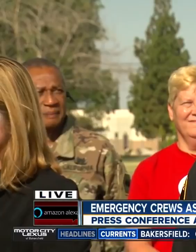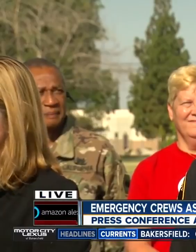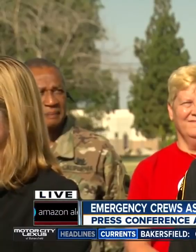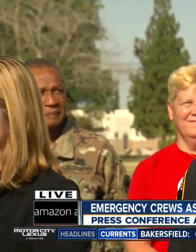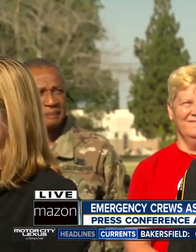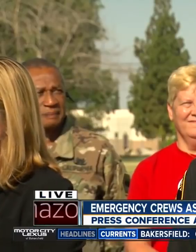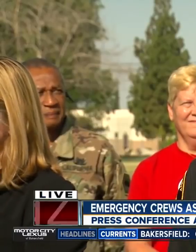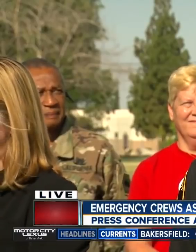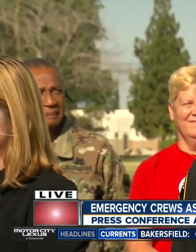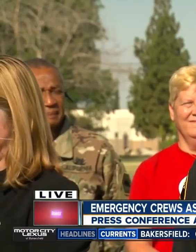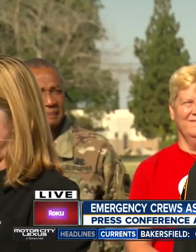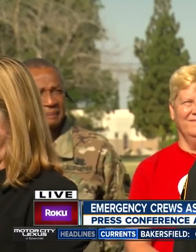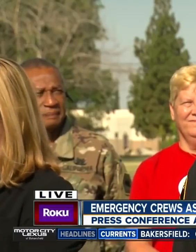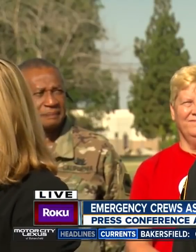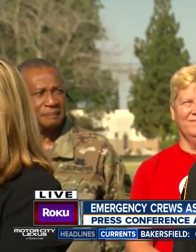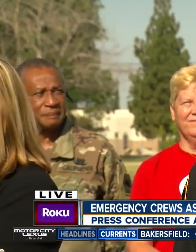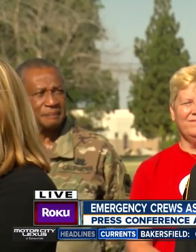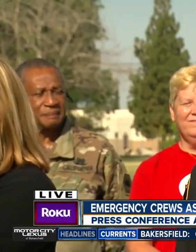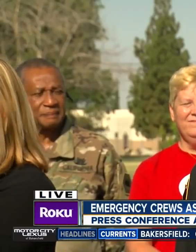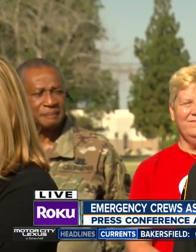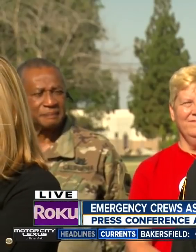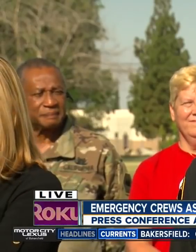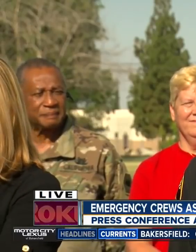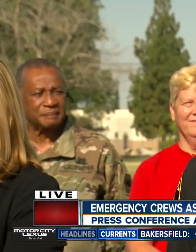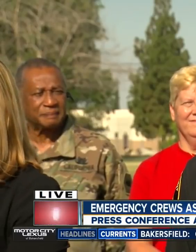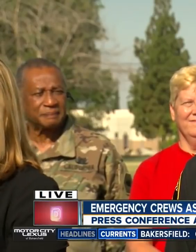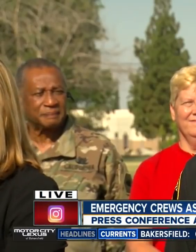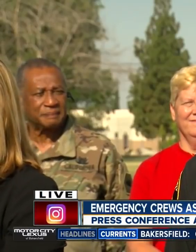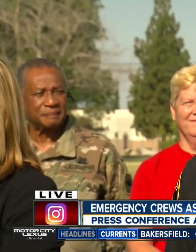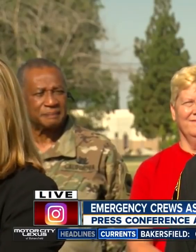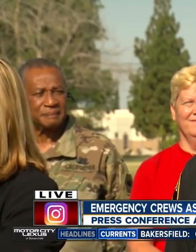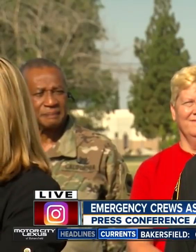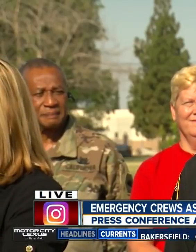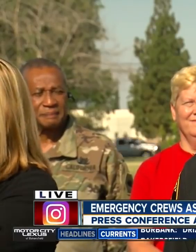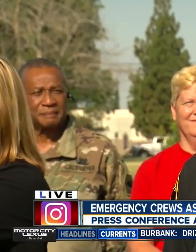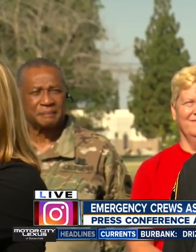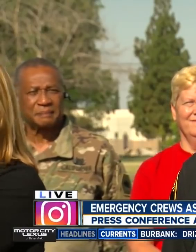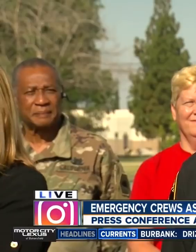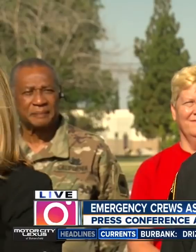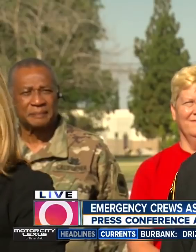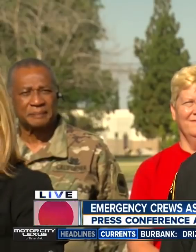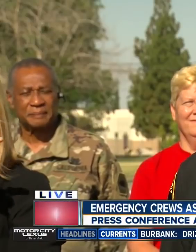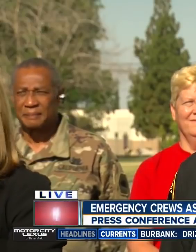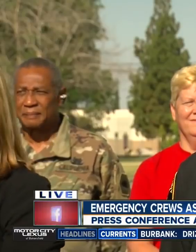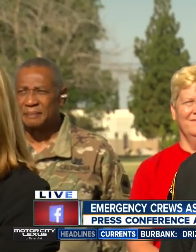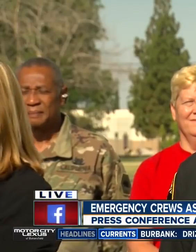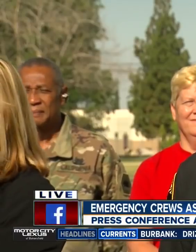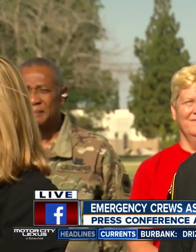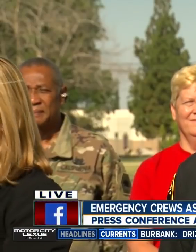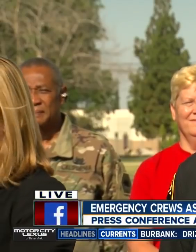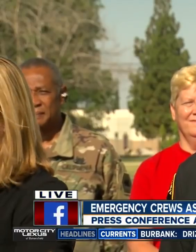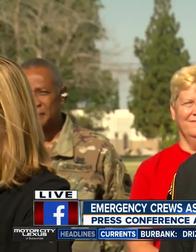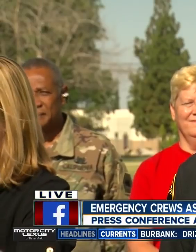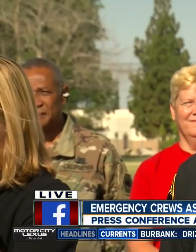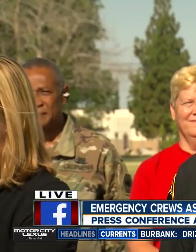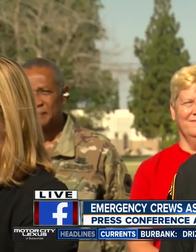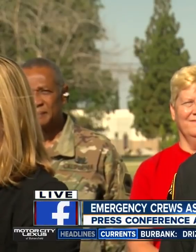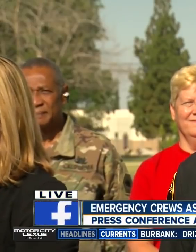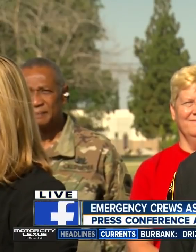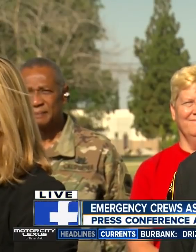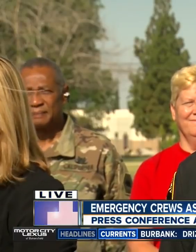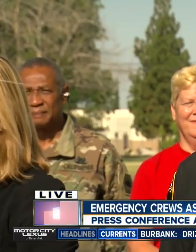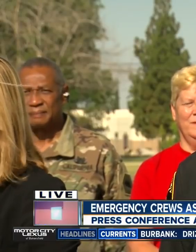our adjoining counties. We can reach out even farther, and we are prepared to do that. And we're going to hold on to our